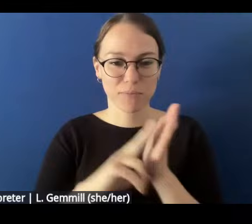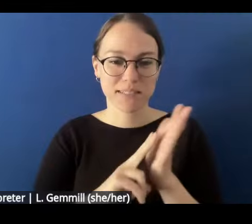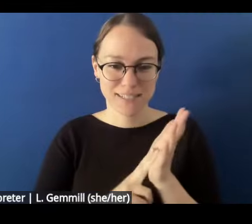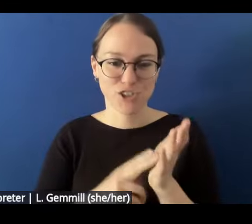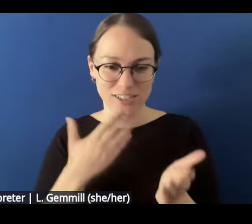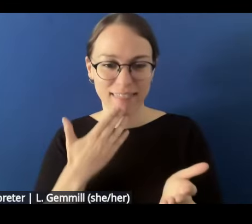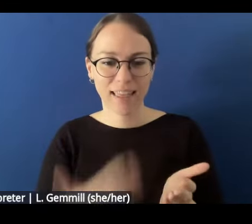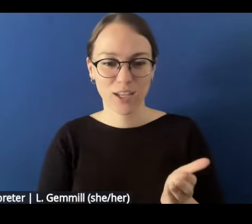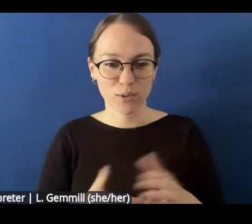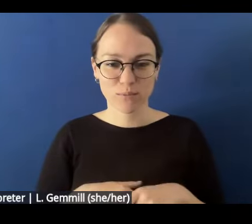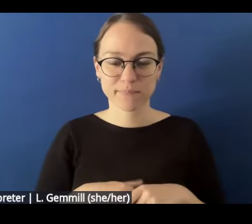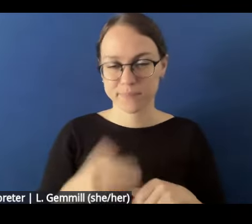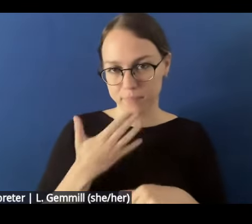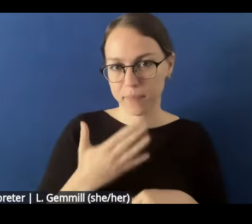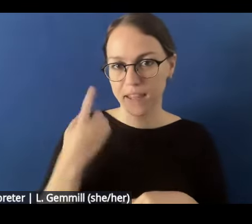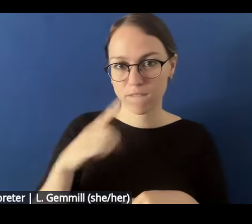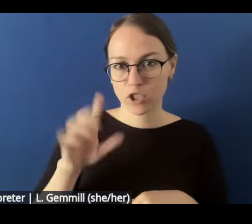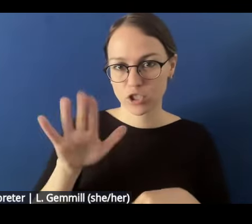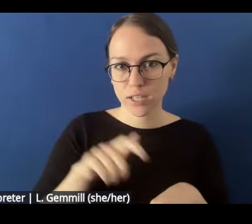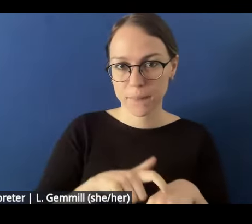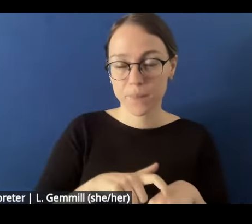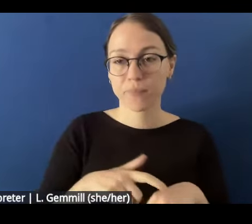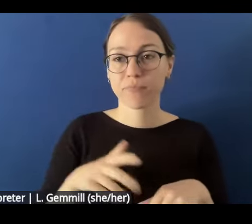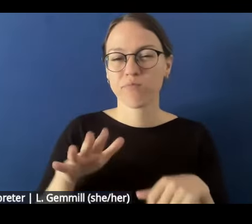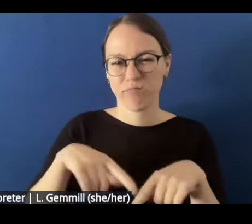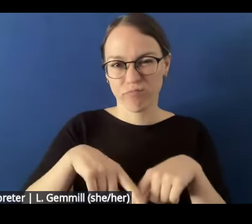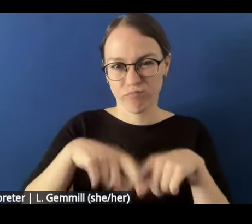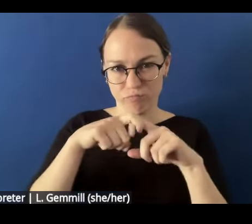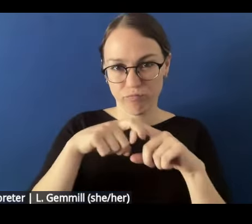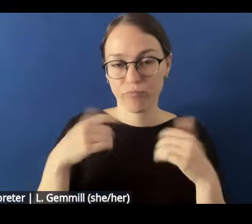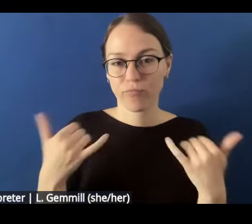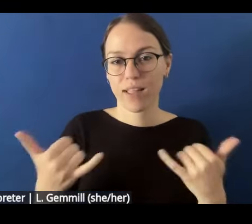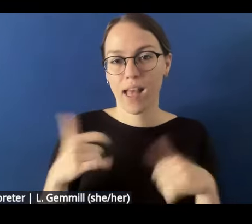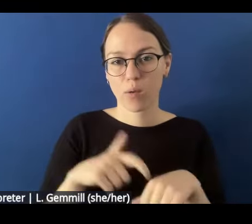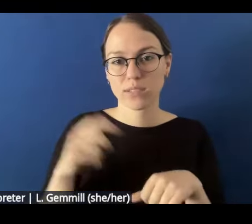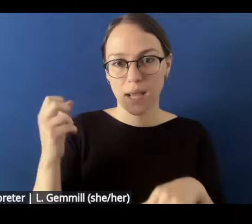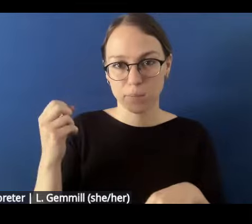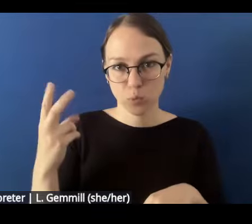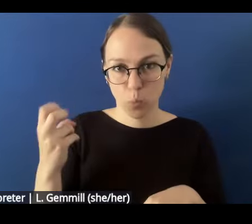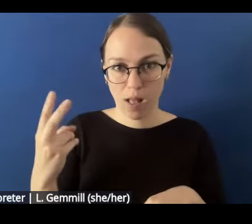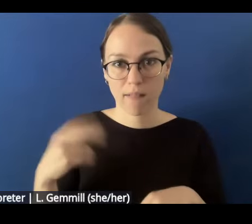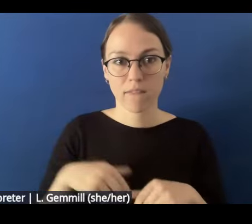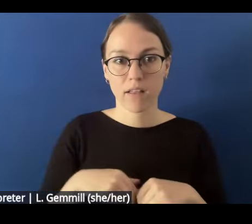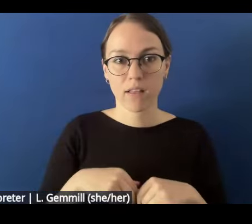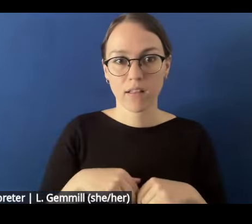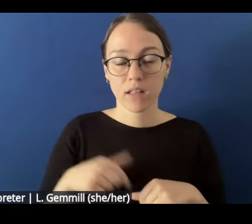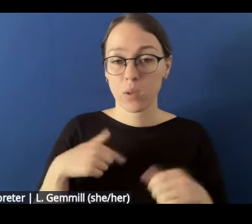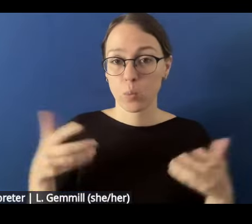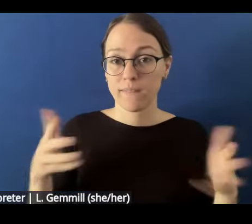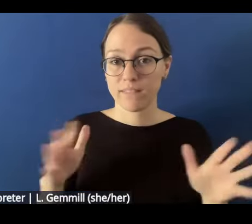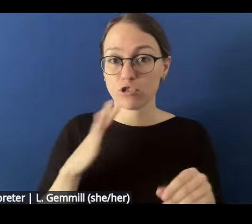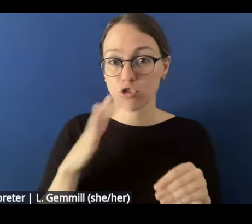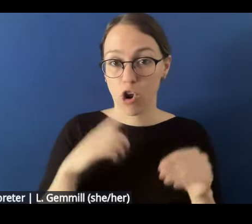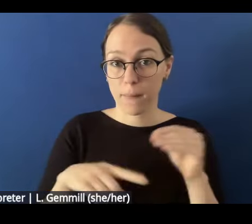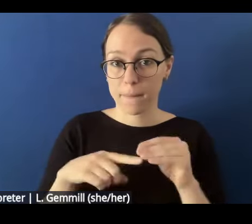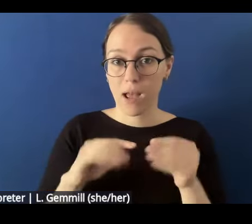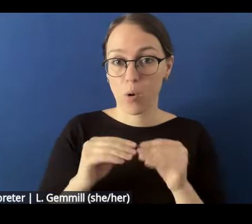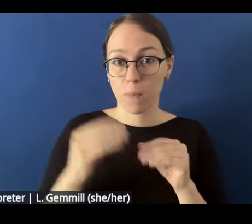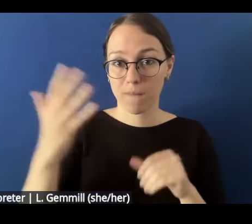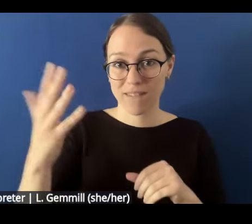So a quick pause. It's 12 o'clock and I'm not going to go beyond that, except that we've talked about 5 and